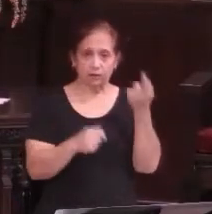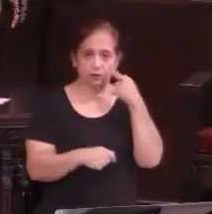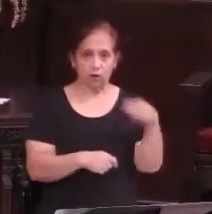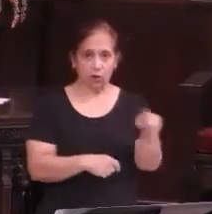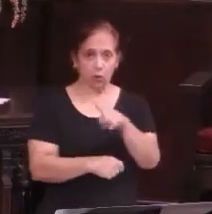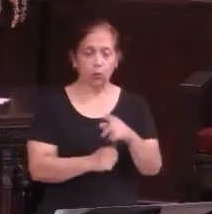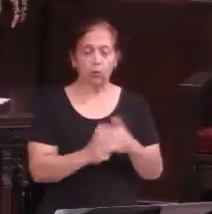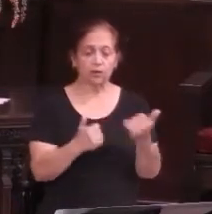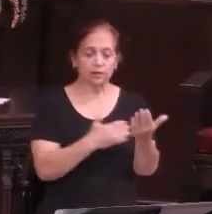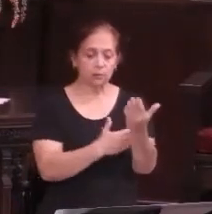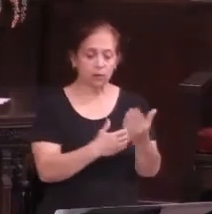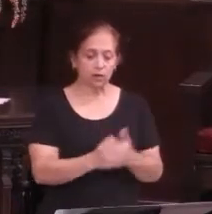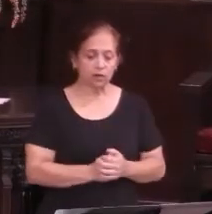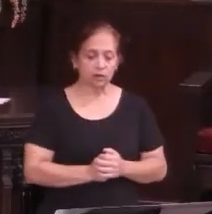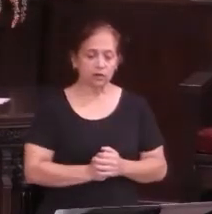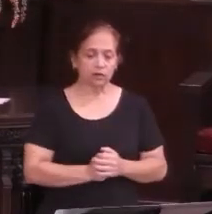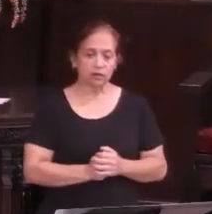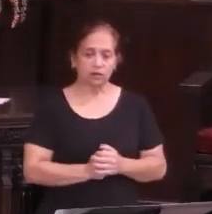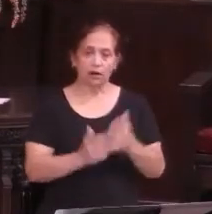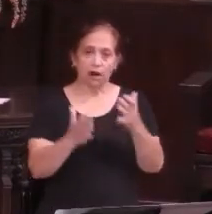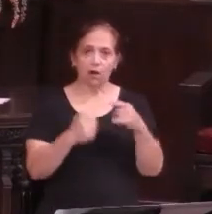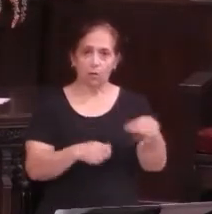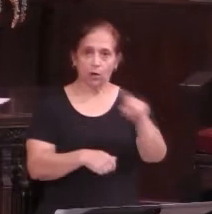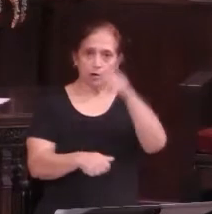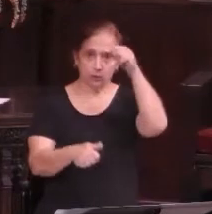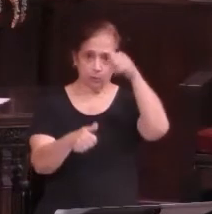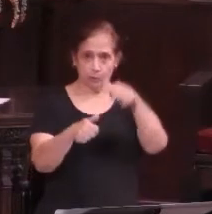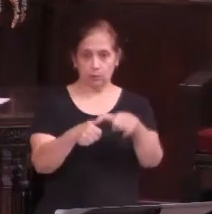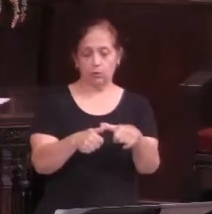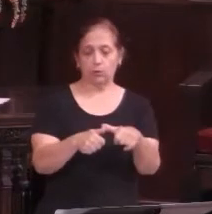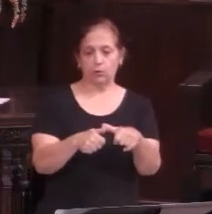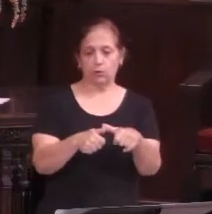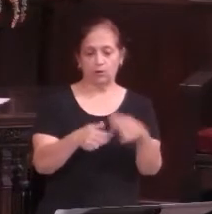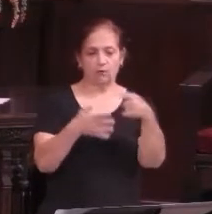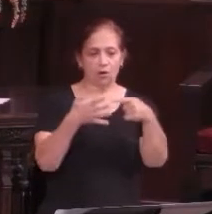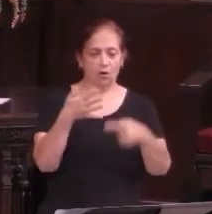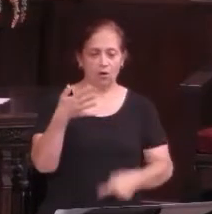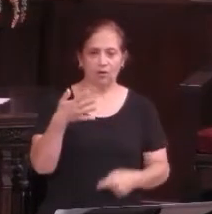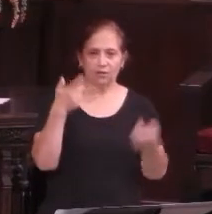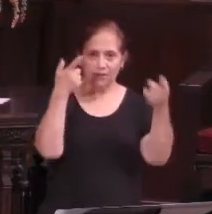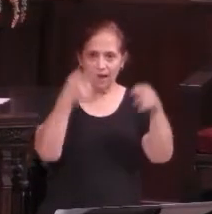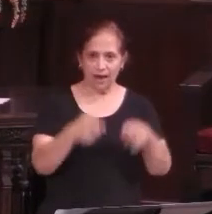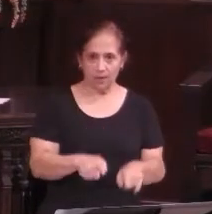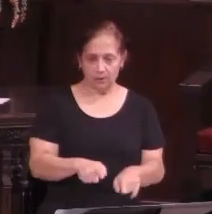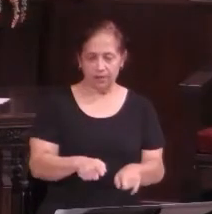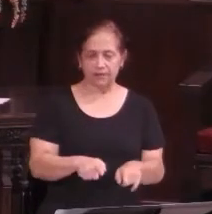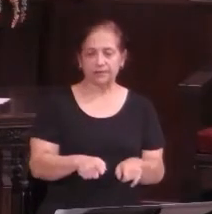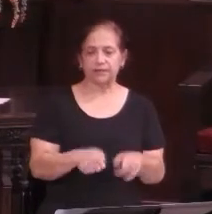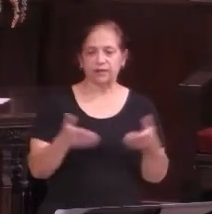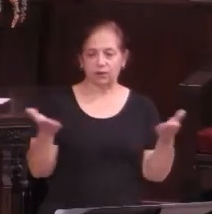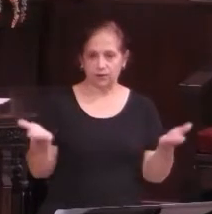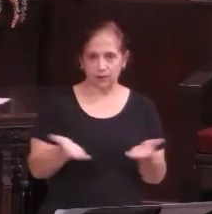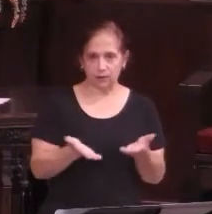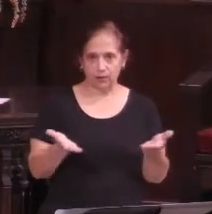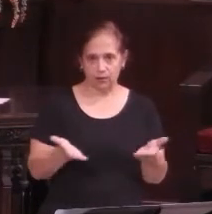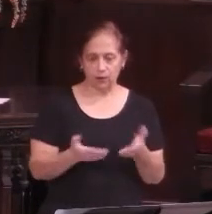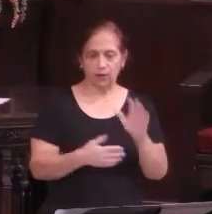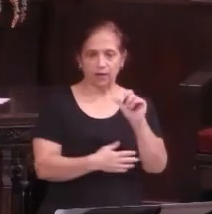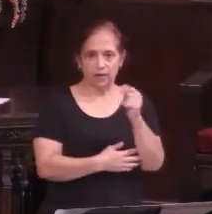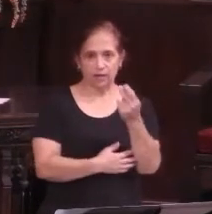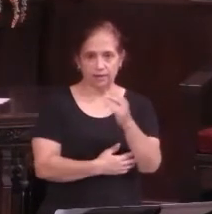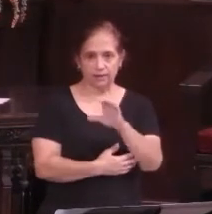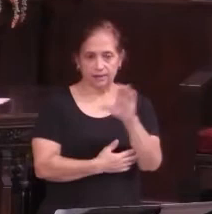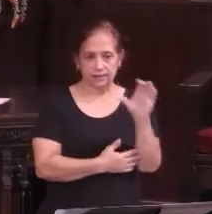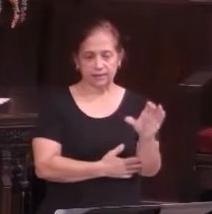you this morning. I want to remind you of all of the happenings that are going on here at